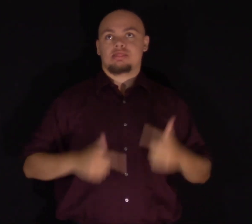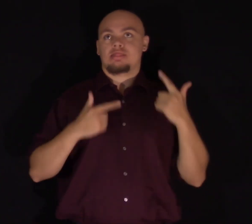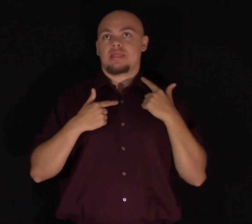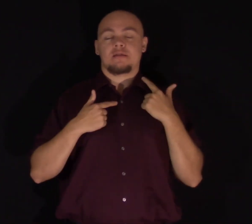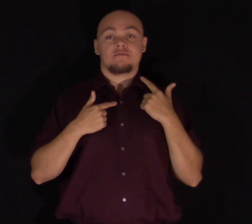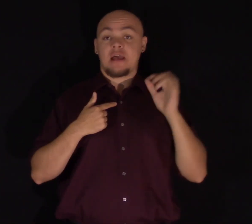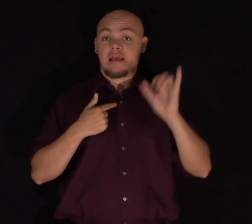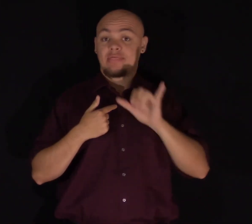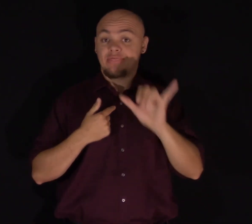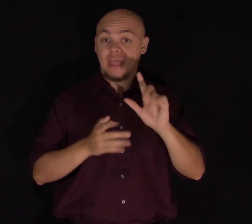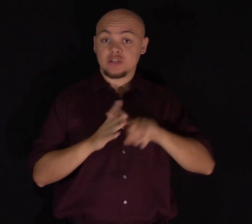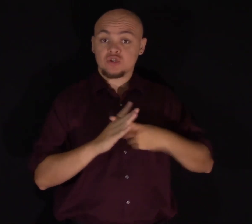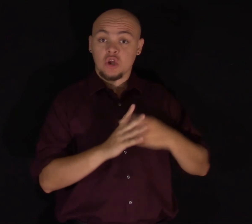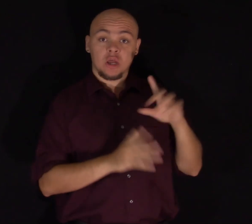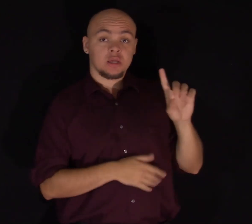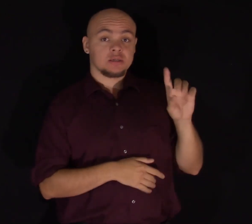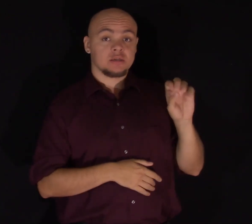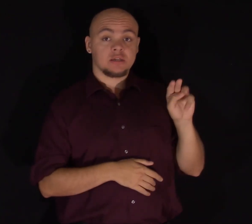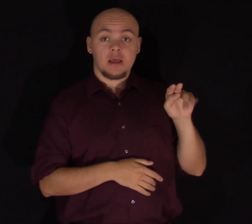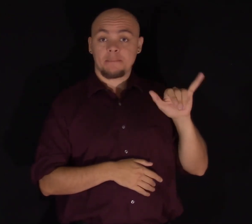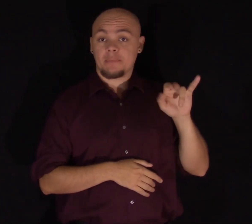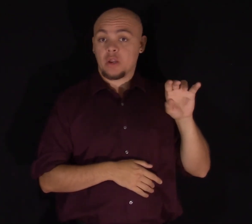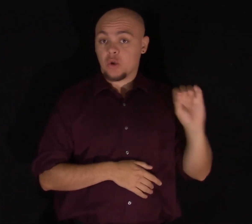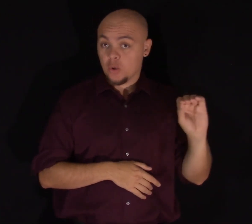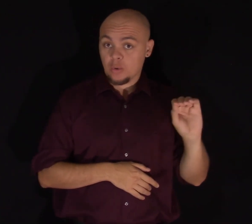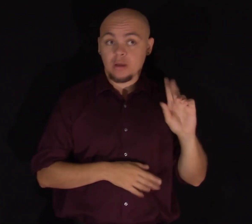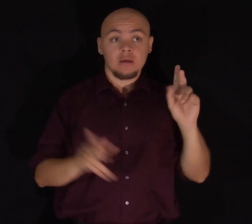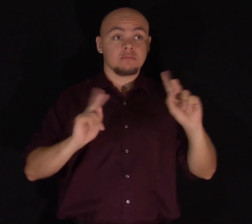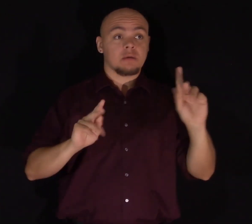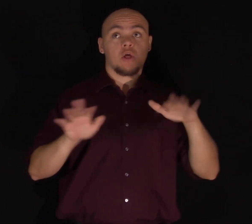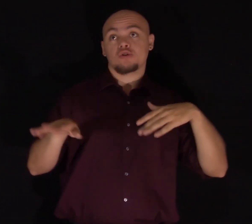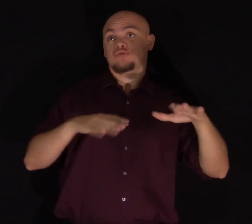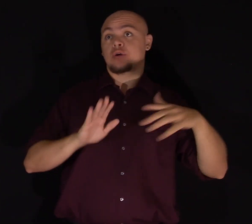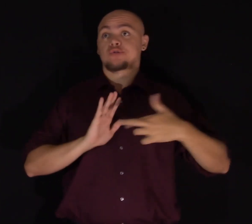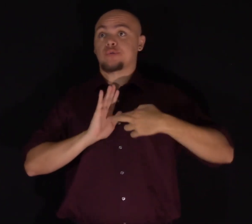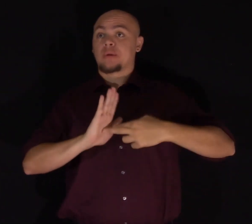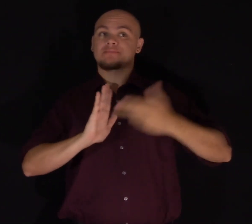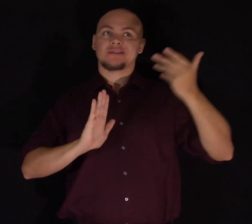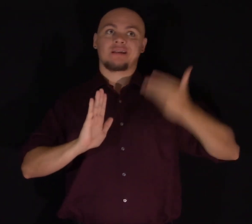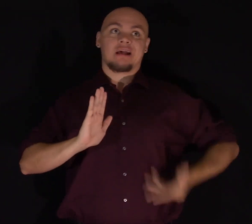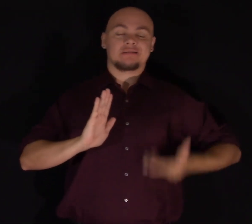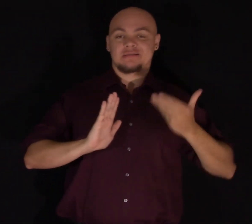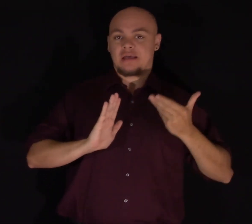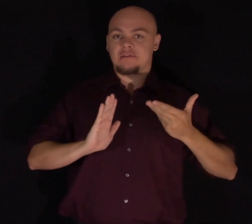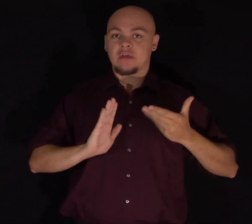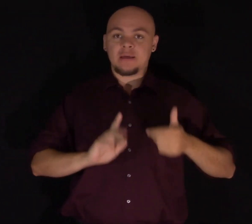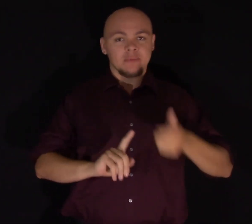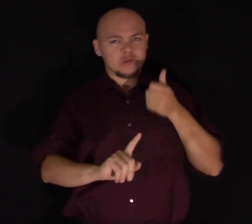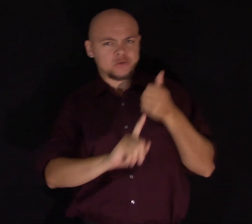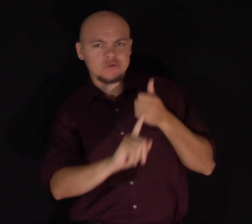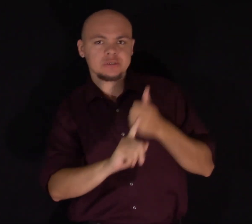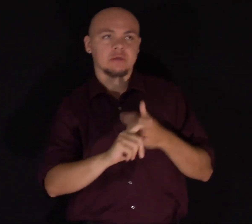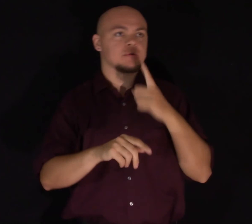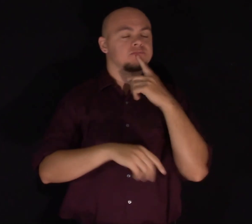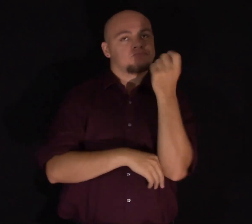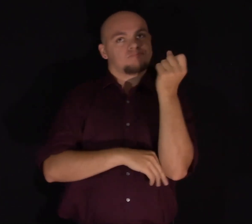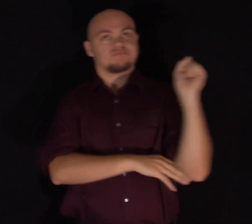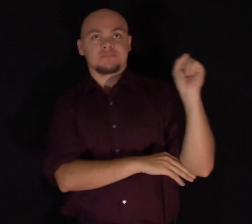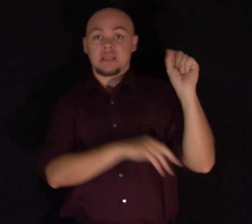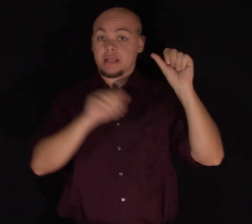been the domino, because in a world that wants us to walk around as representatives of ourselves, being yourself can be a revolutionary